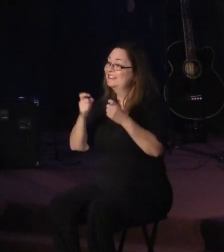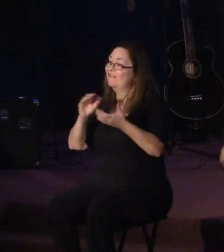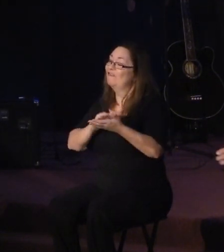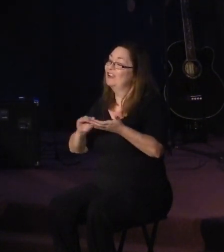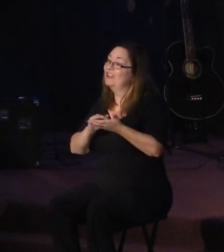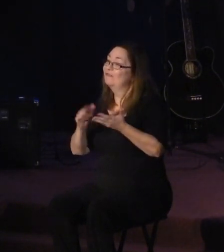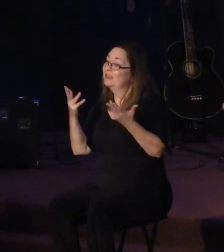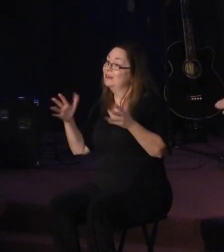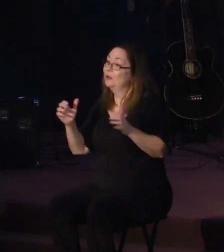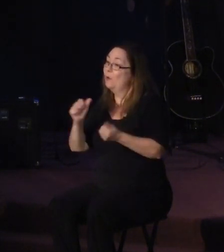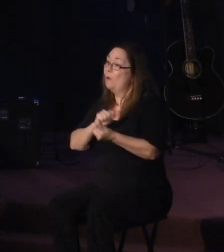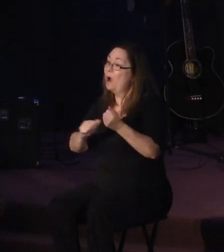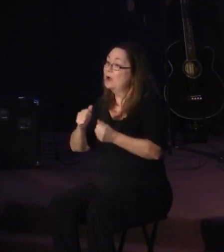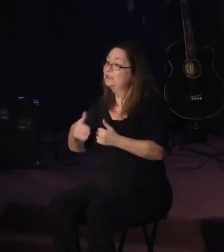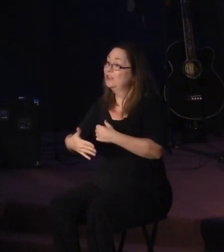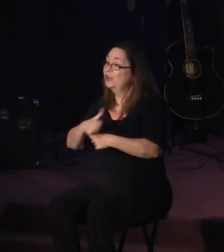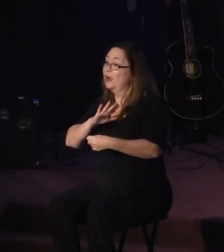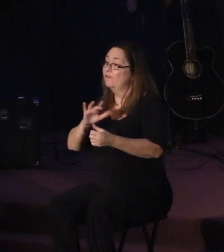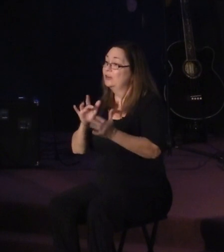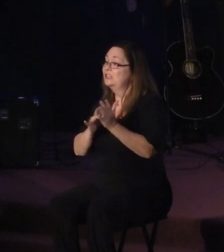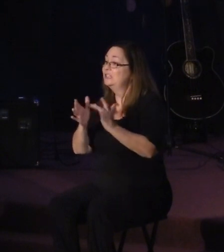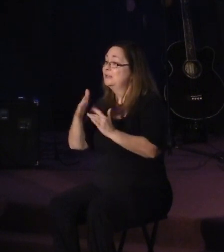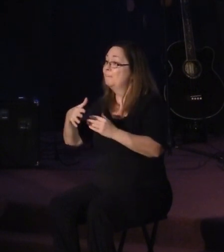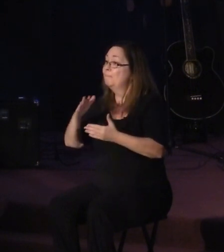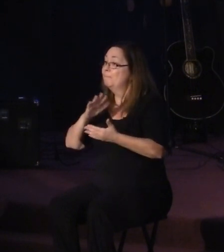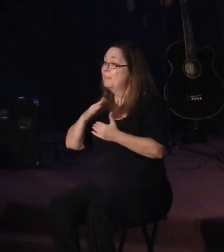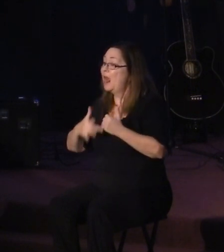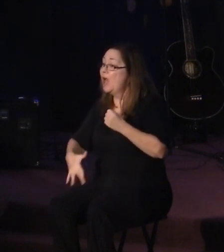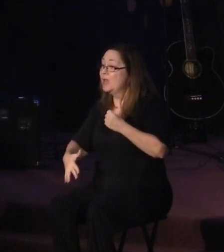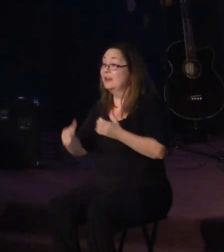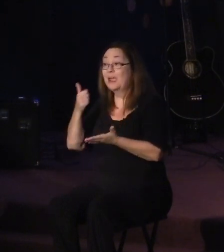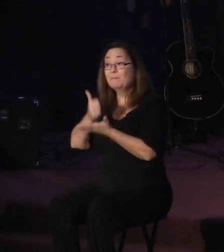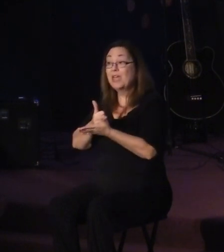forgiven, washed and covered by the blood of Jesus Christ. Amen. Amen.